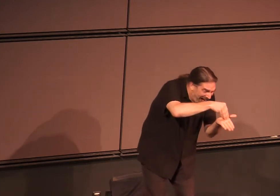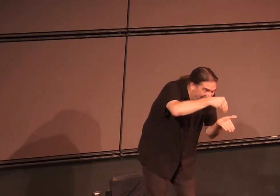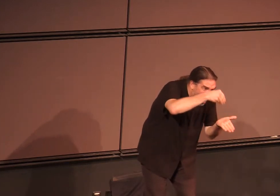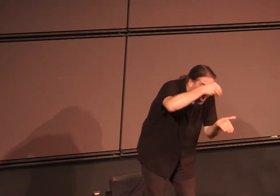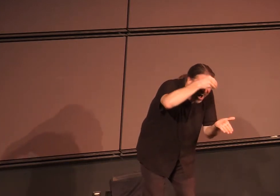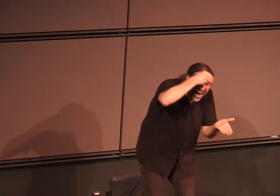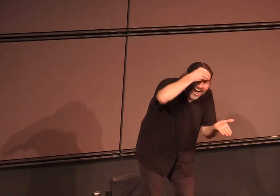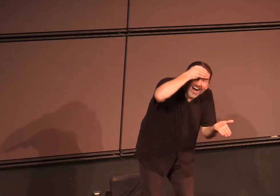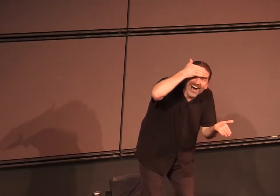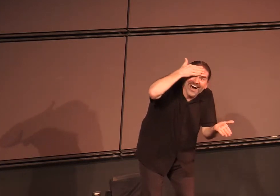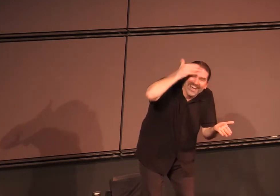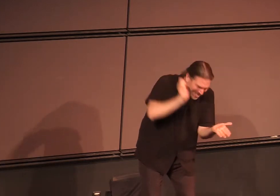Learning,